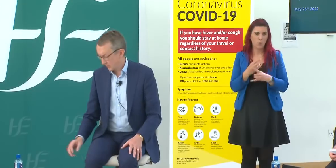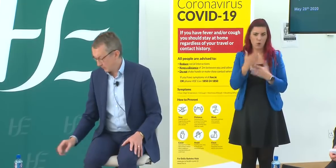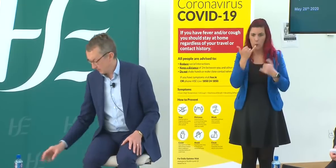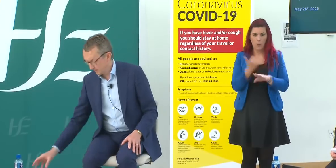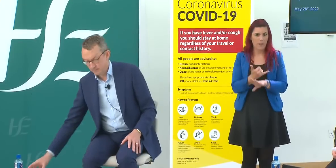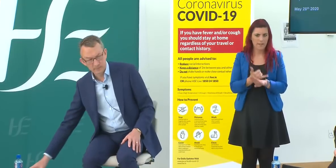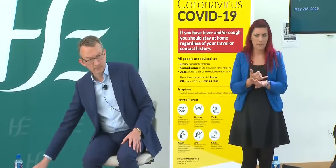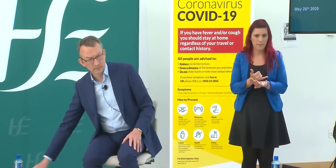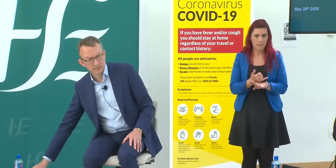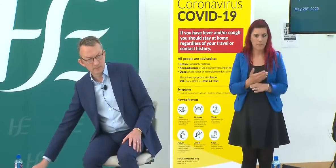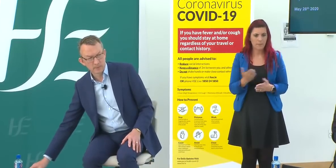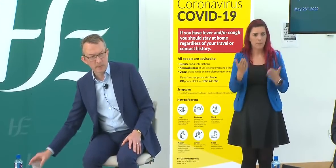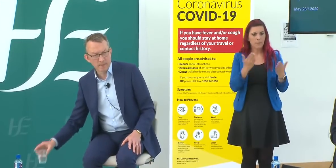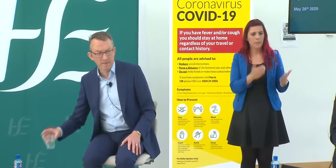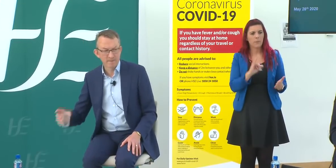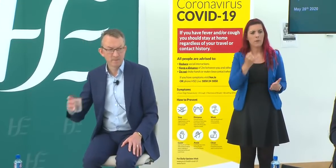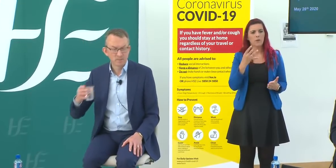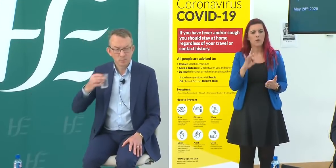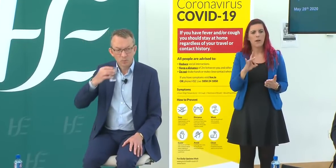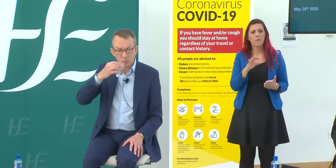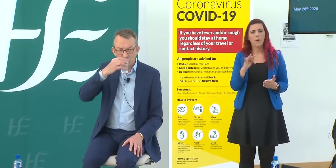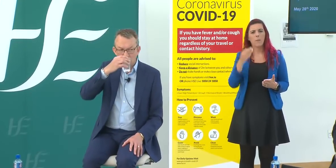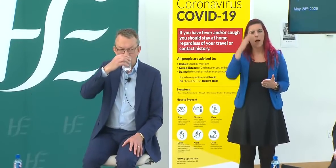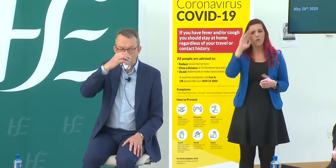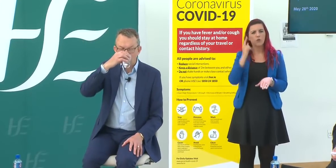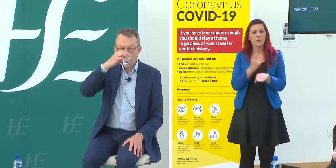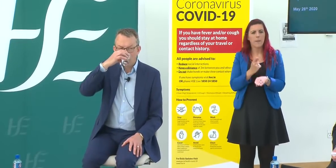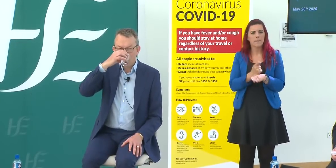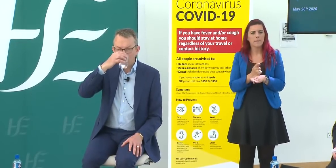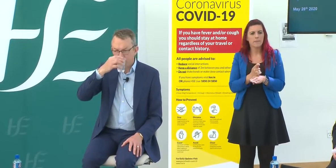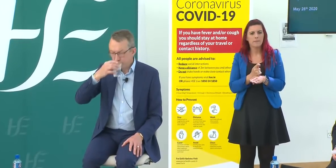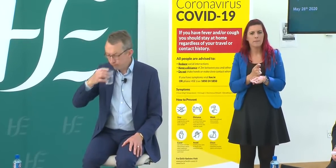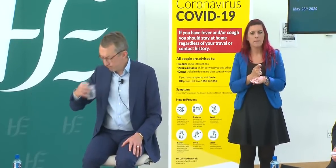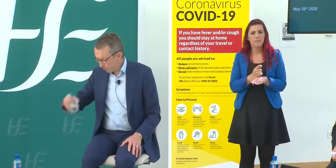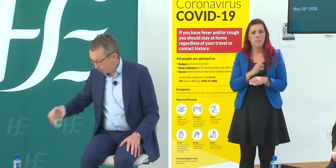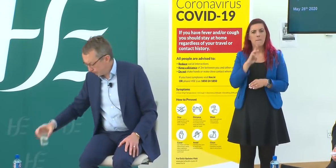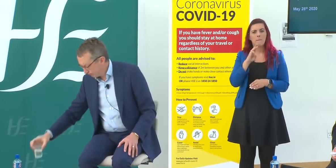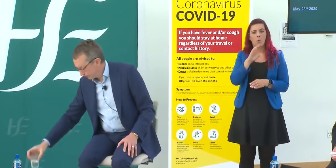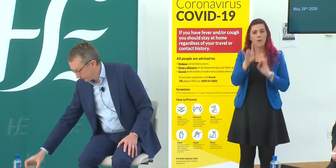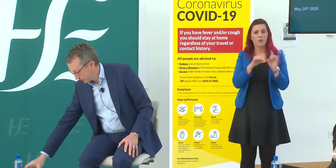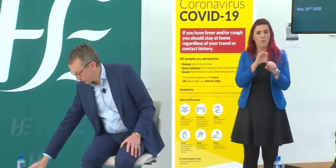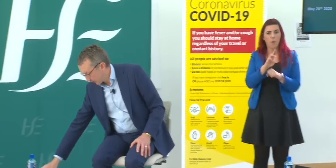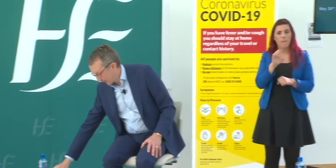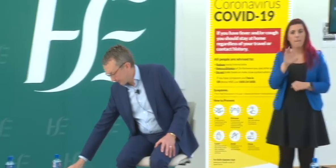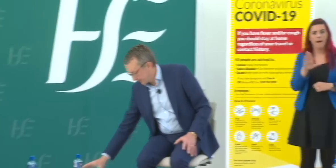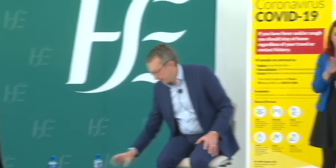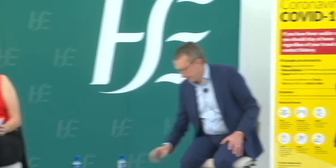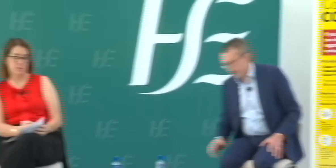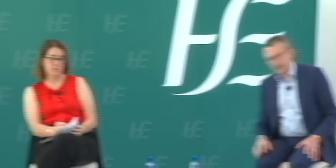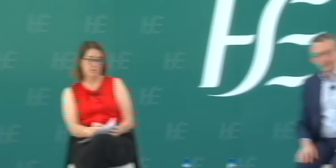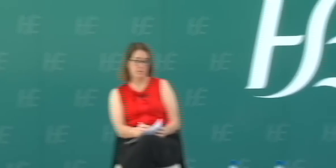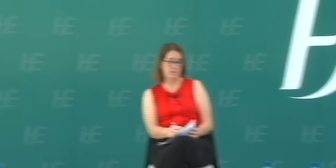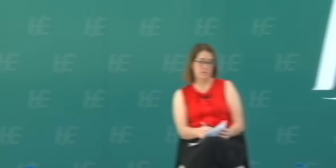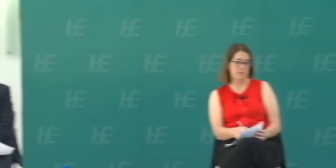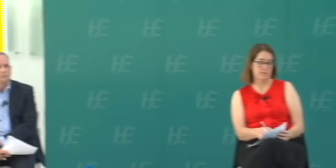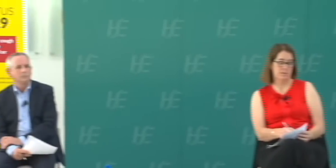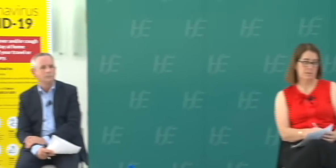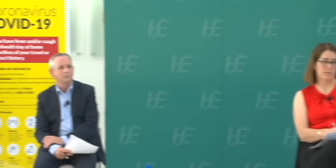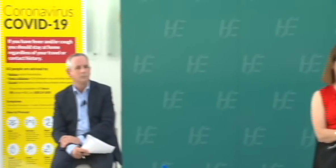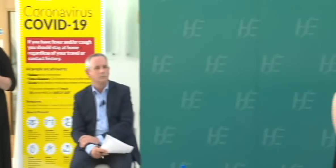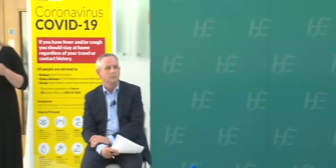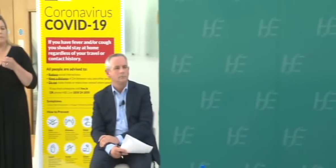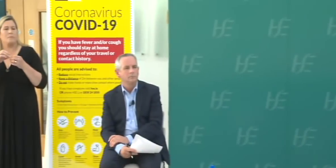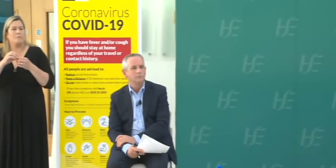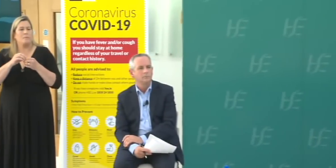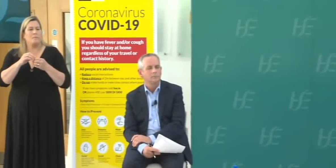Jack. Jack Corgan-Jones from the Irish Times. Paul, you said there are obvious gaps in clarity and responsibility in the overall